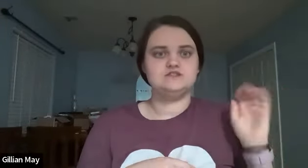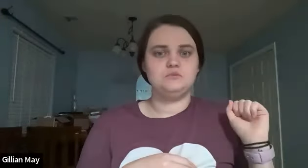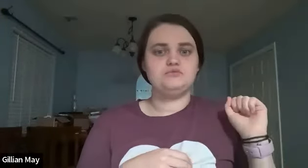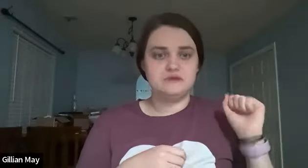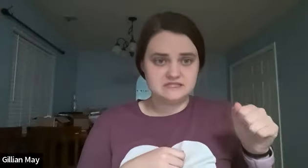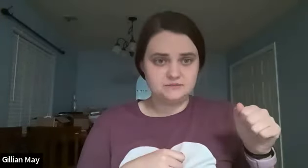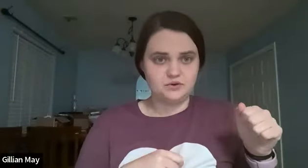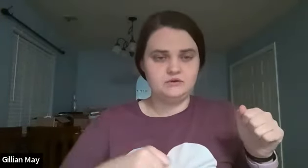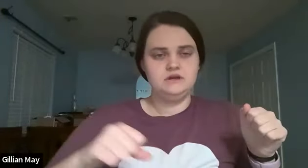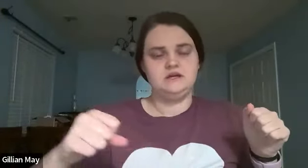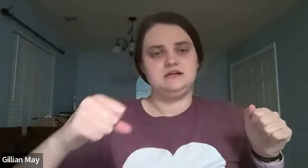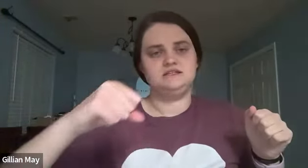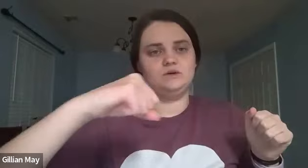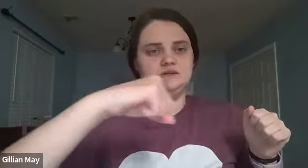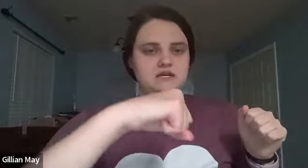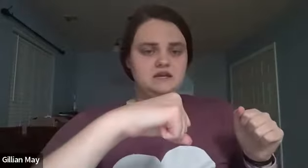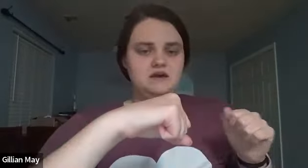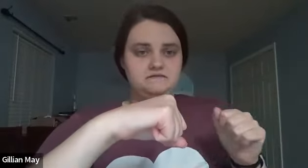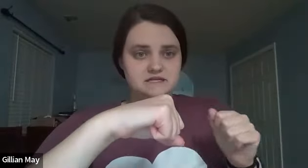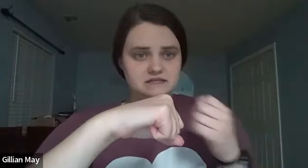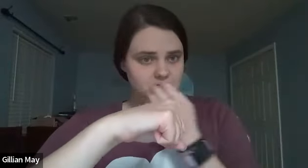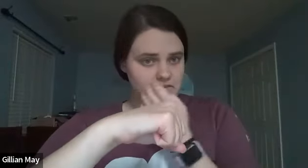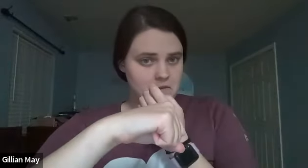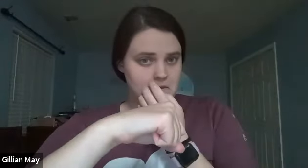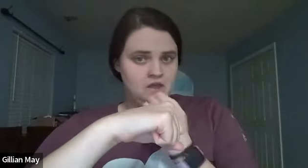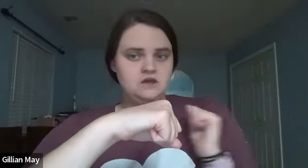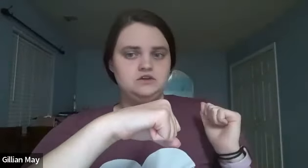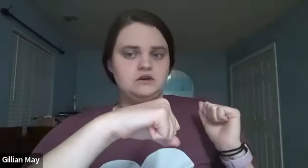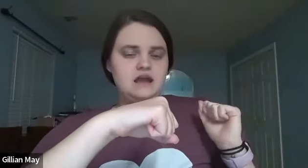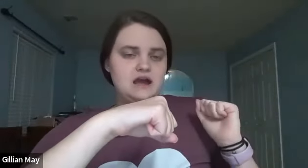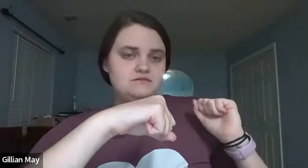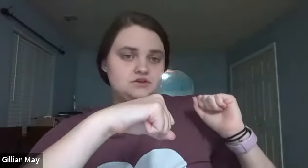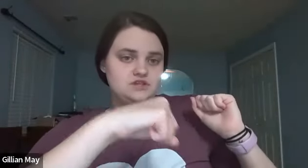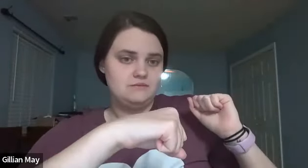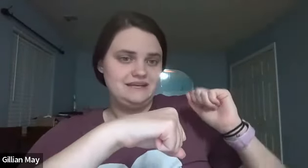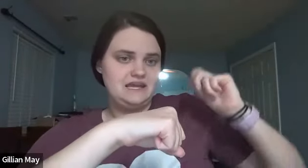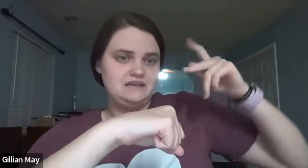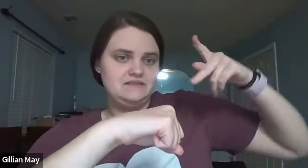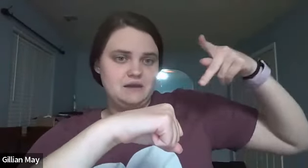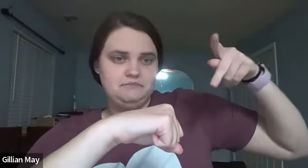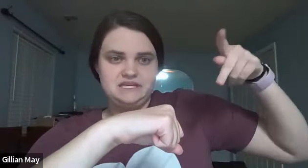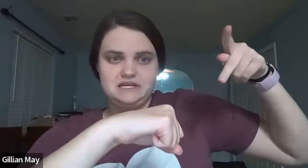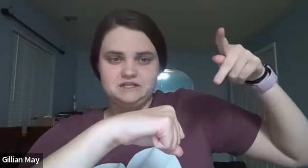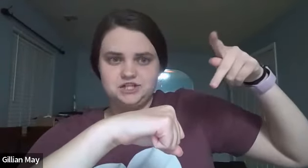So principal is going to be a fist. You're going to have your dominant hand in that P